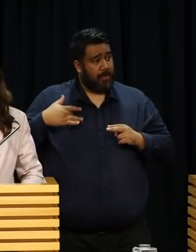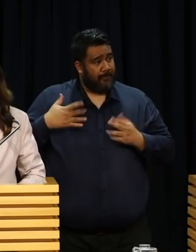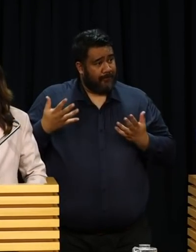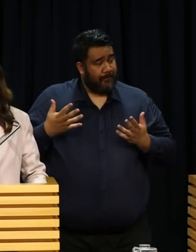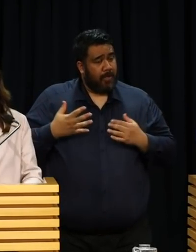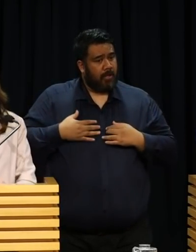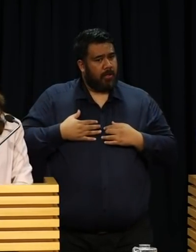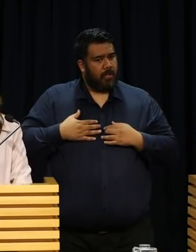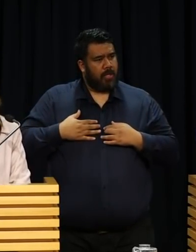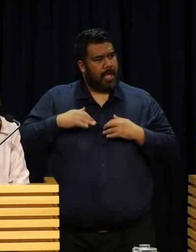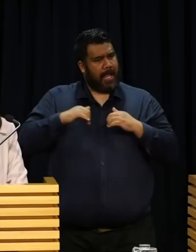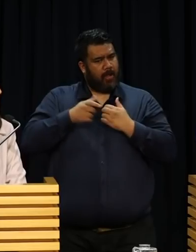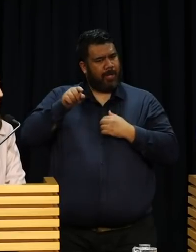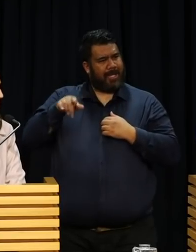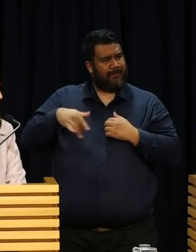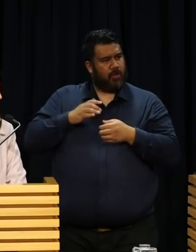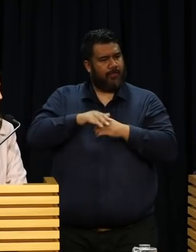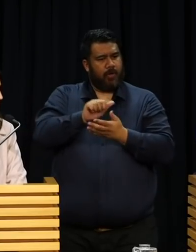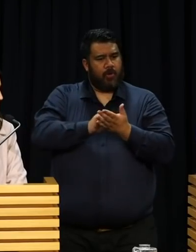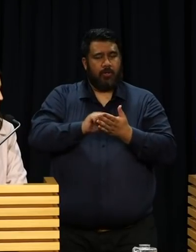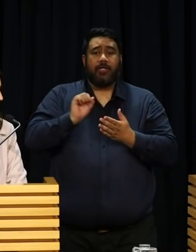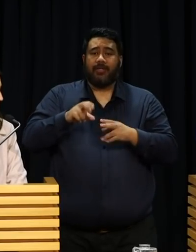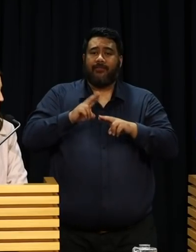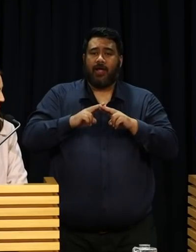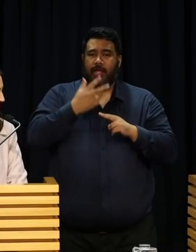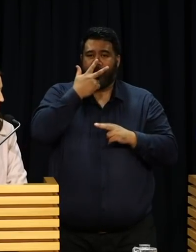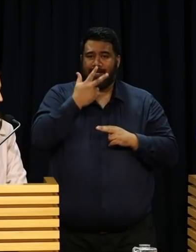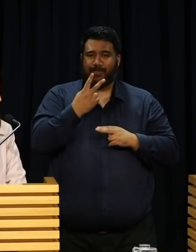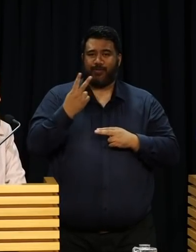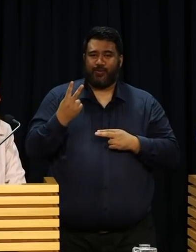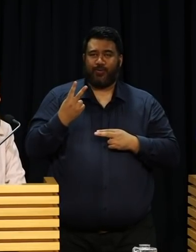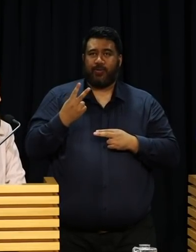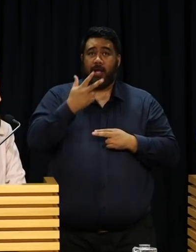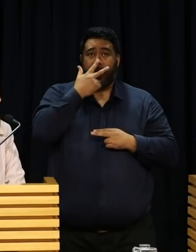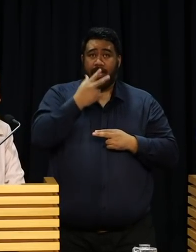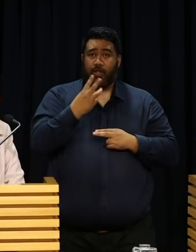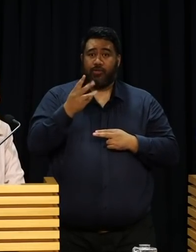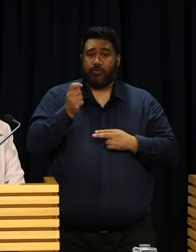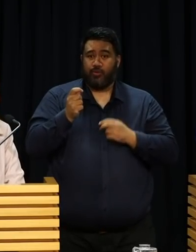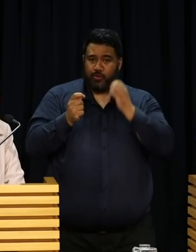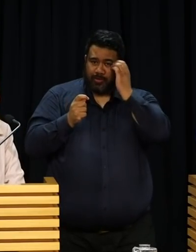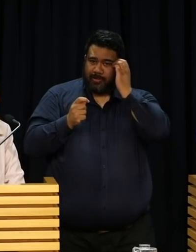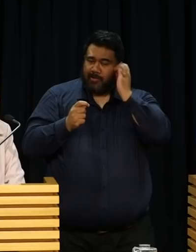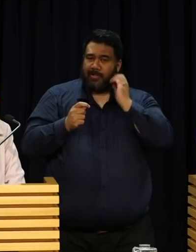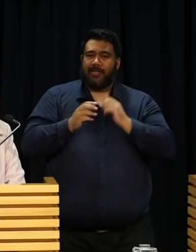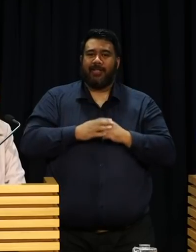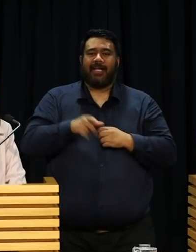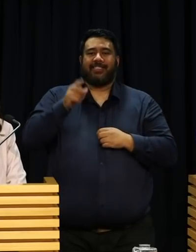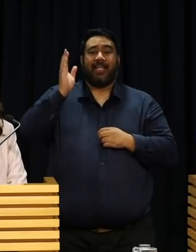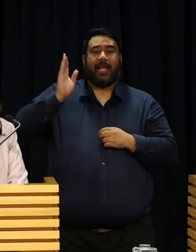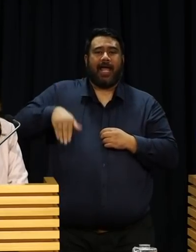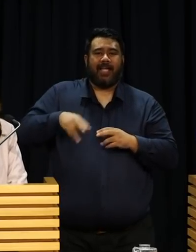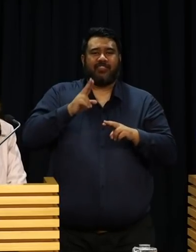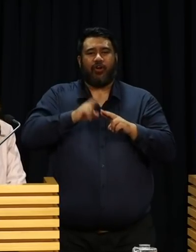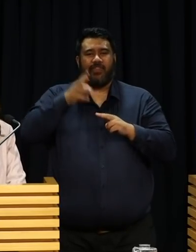and what does he make of this? 82 years old. He'll be 83. He's the last of the Mohegans. He was